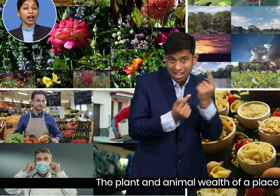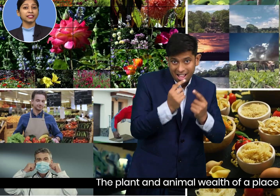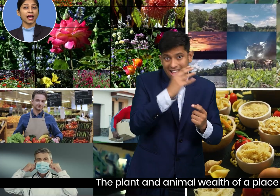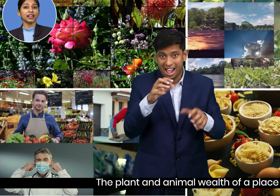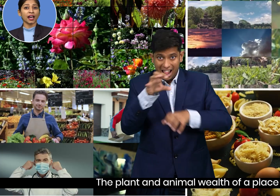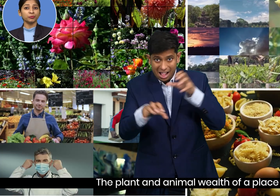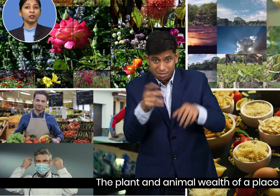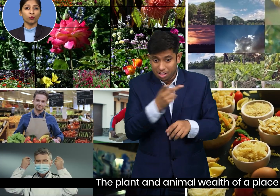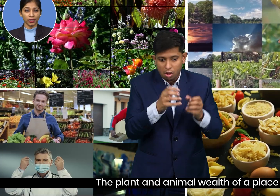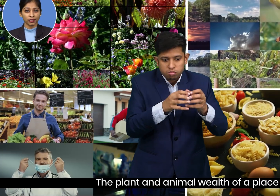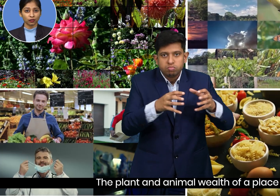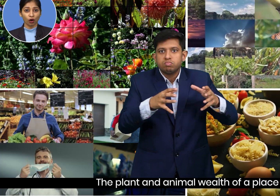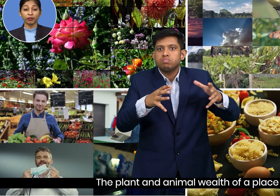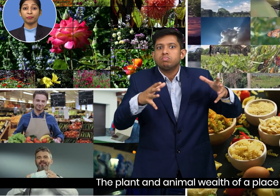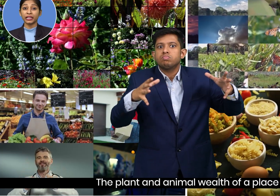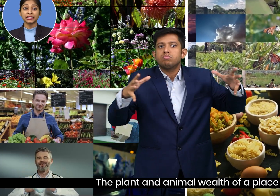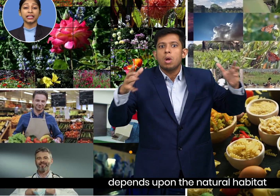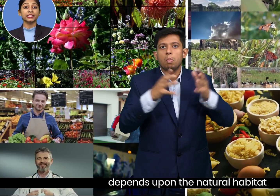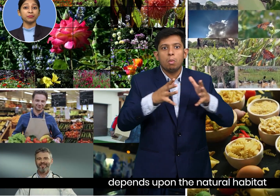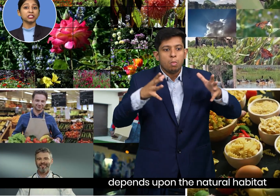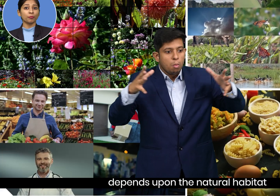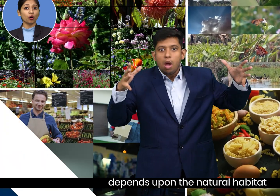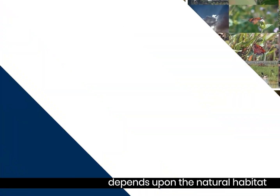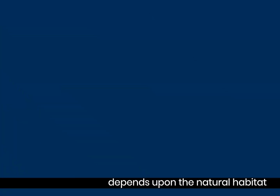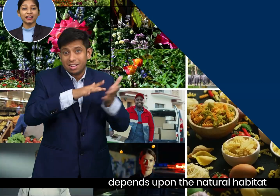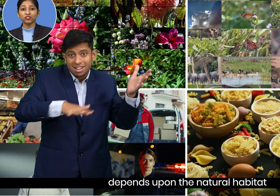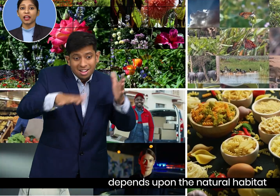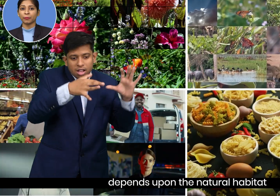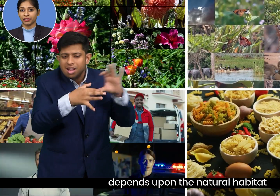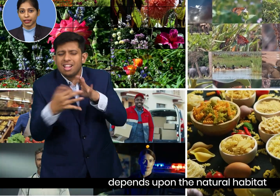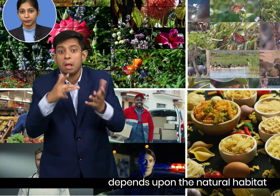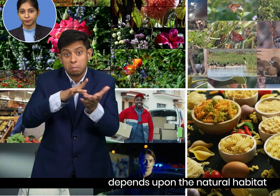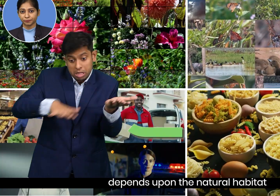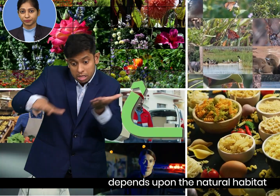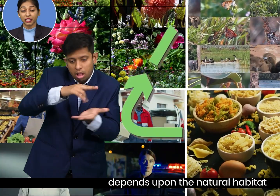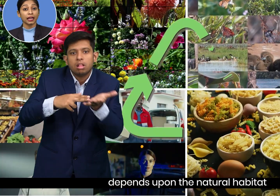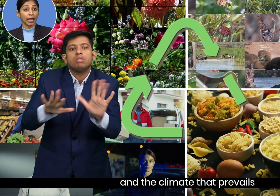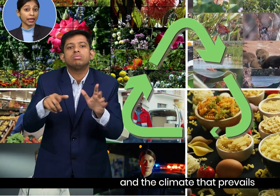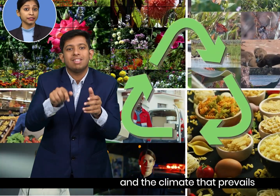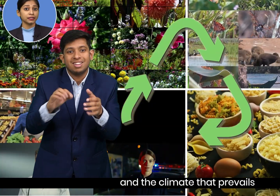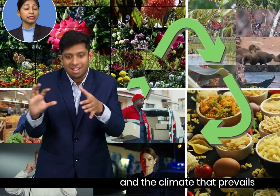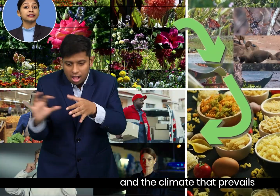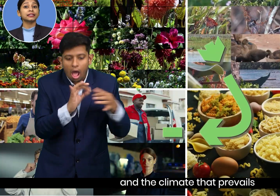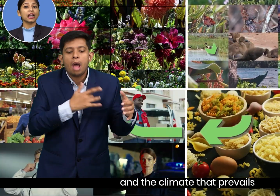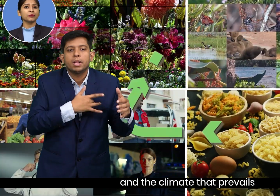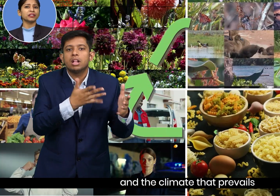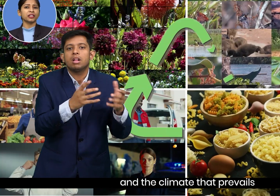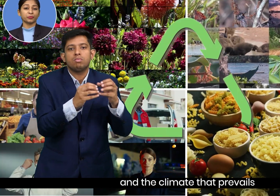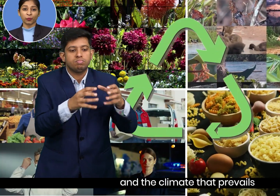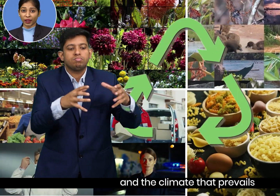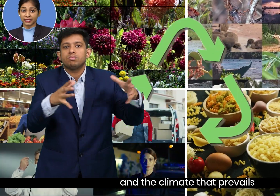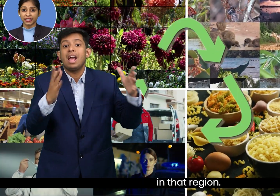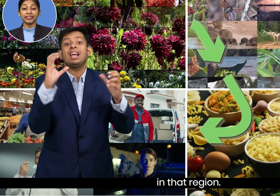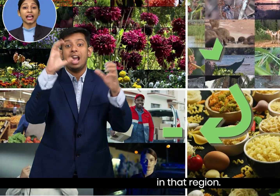The plant and animal wealth of a place depends upon the natural habitat and the climate